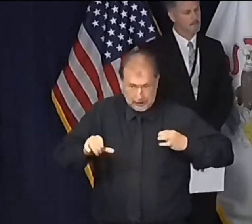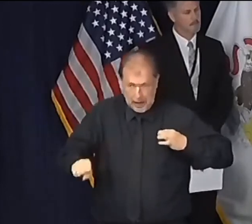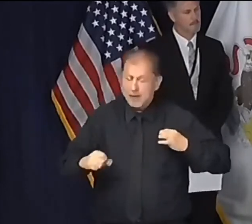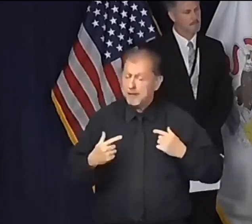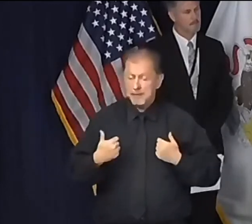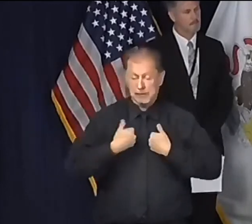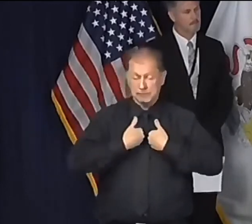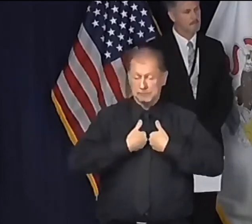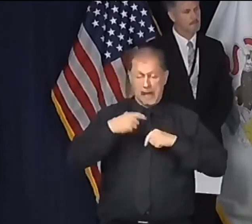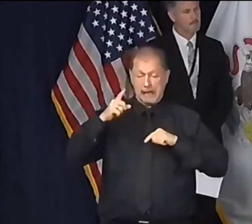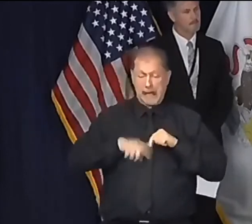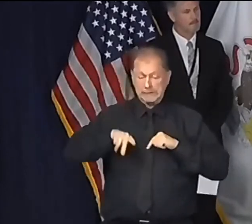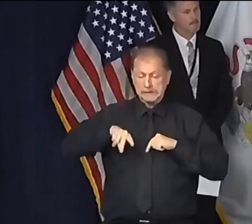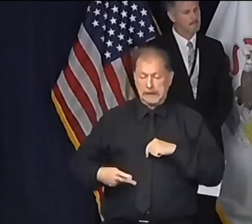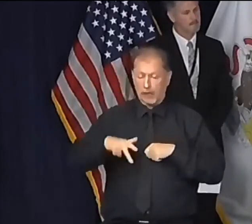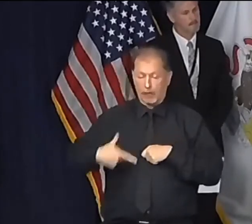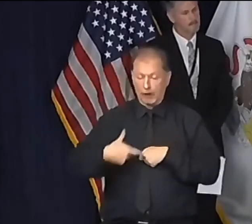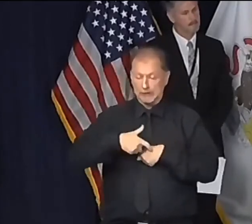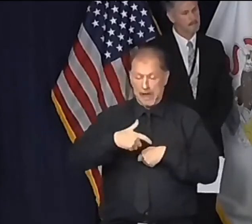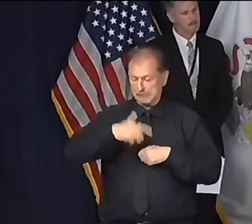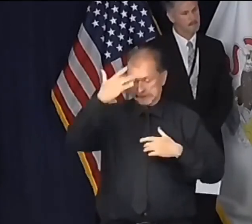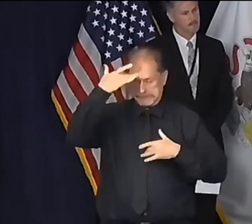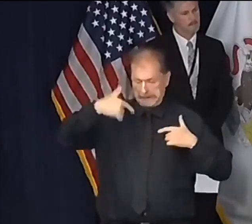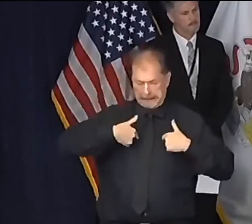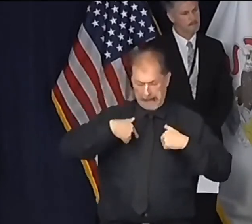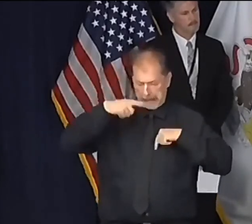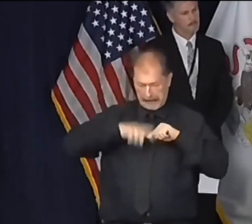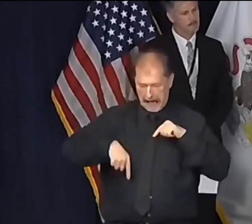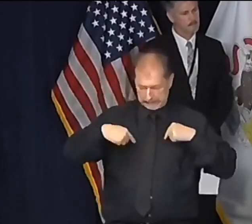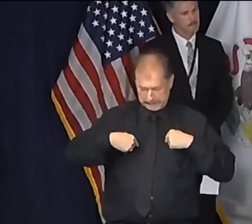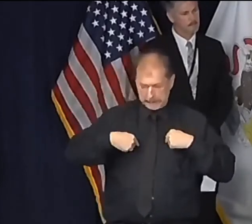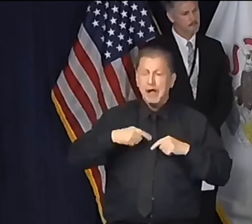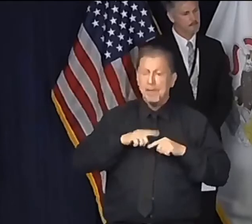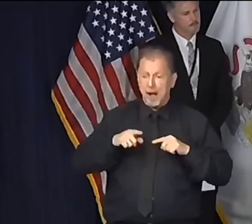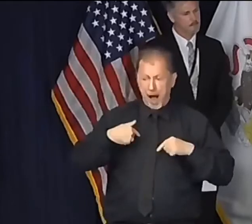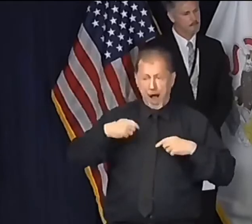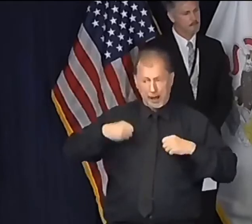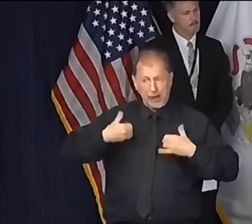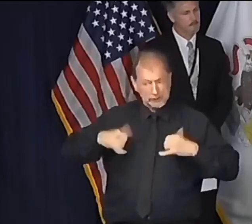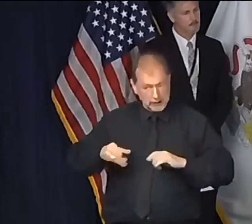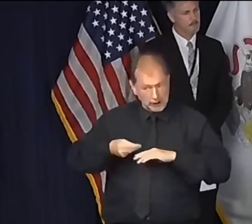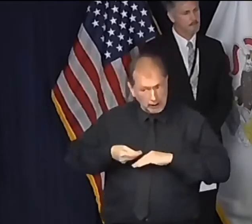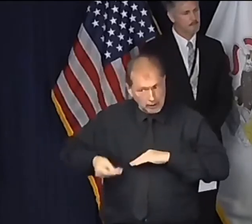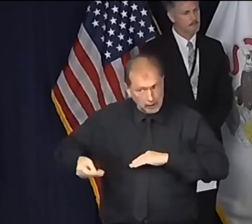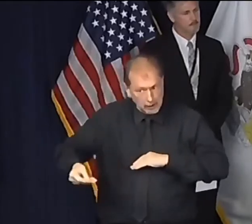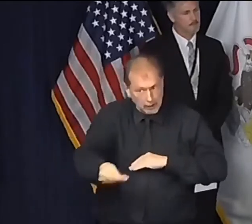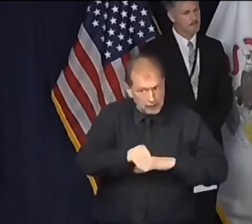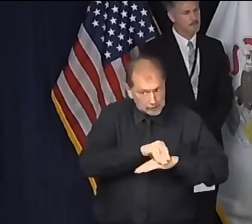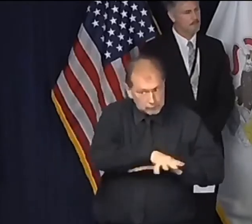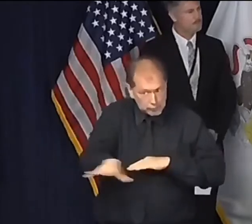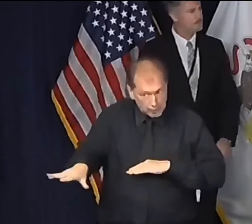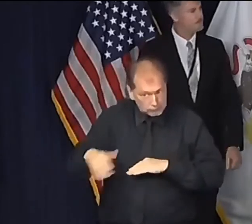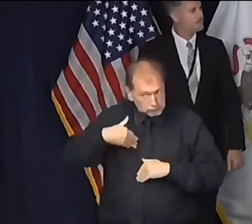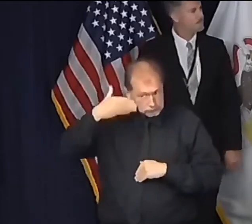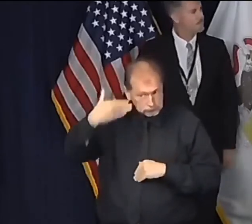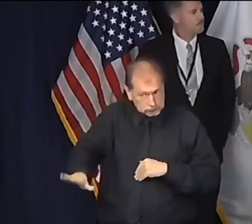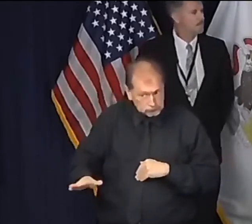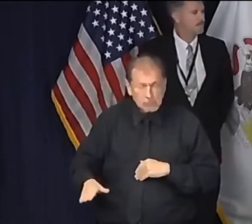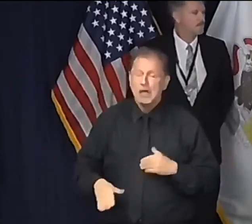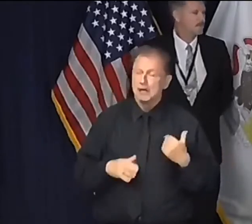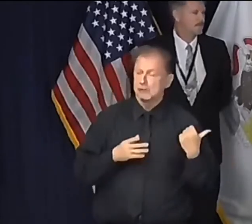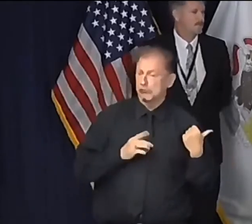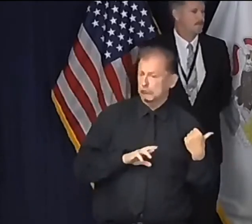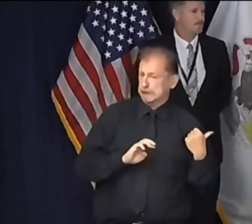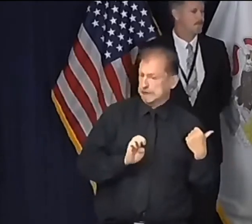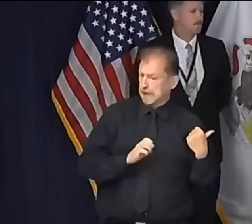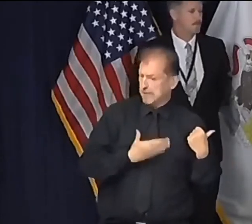it, is there any way for them to carry the virus with them? I do not know the answer, and I can let Dr. Ezike answer if she does, but I can